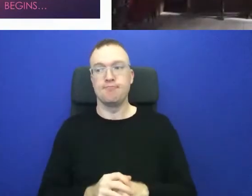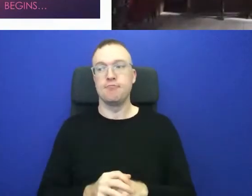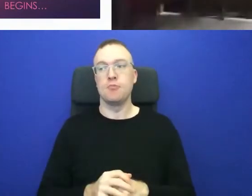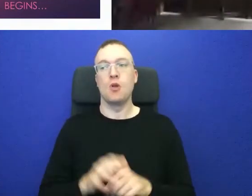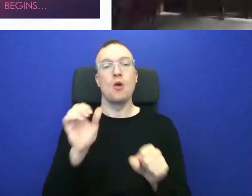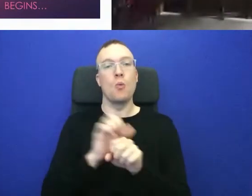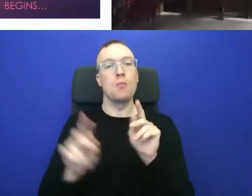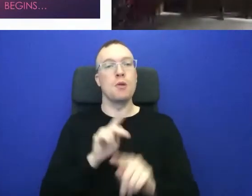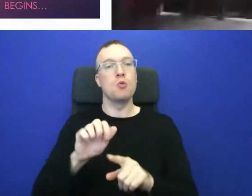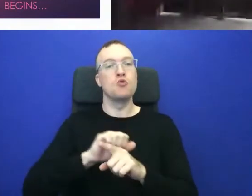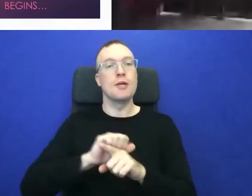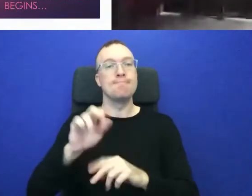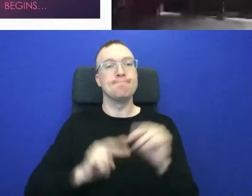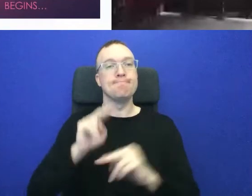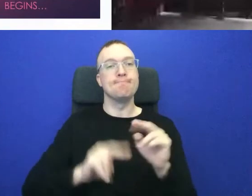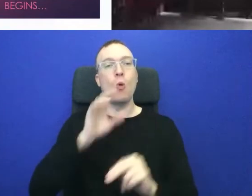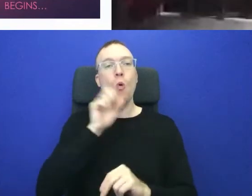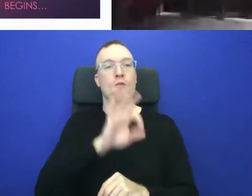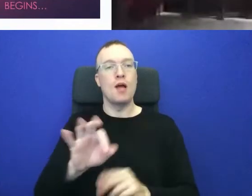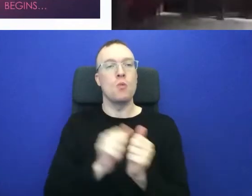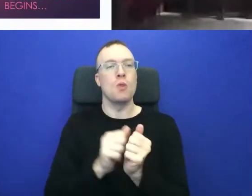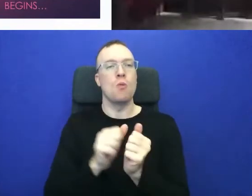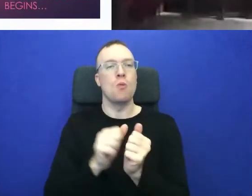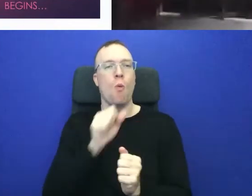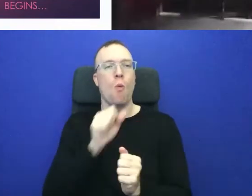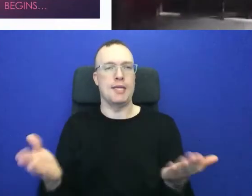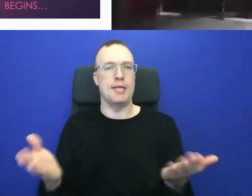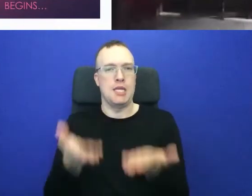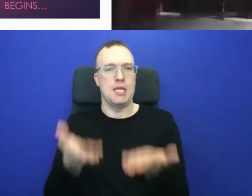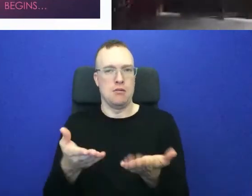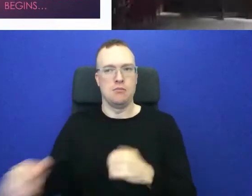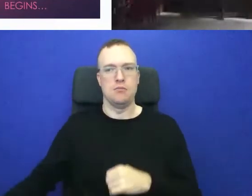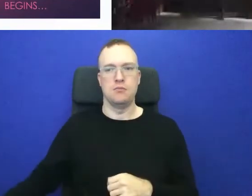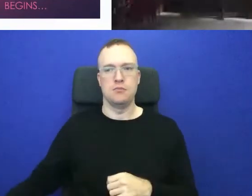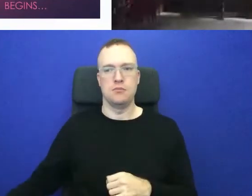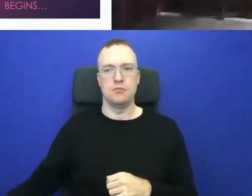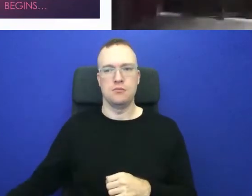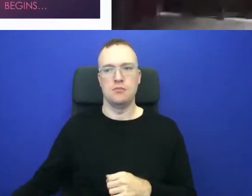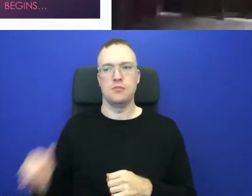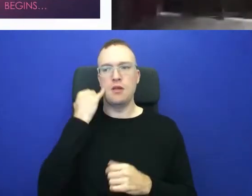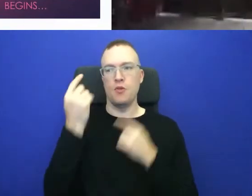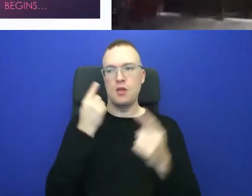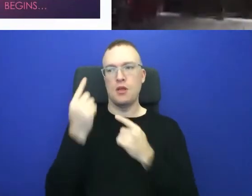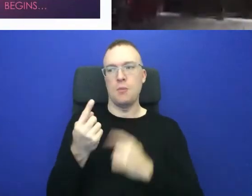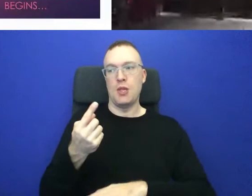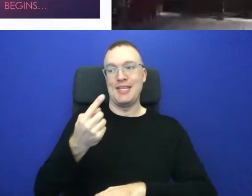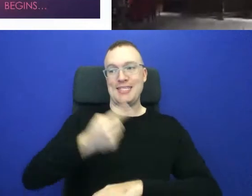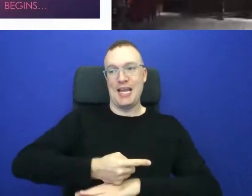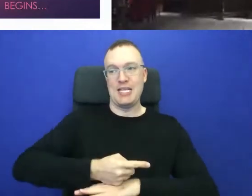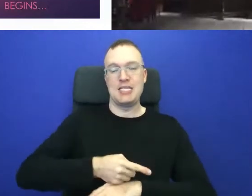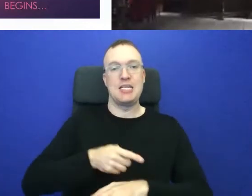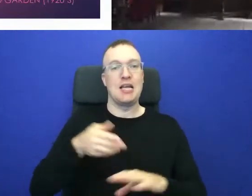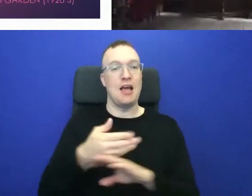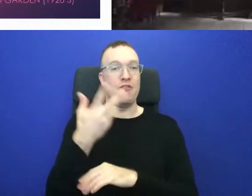build in the old fashion with the old materials." If you think of the dates there, clearly after 3